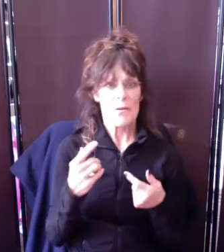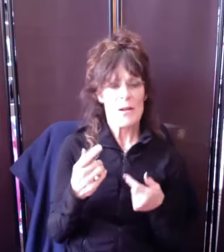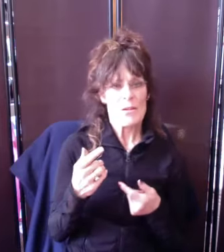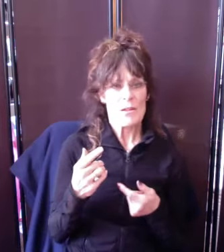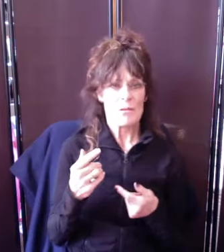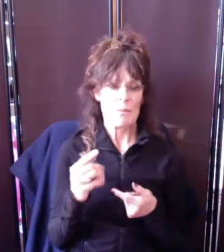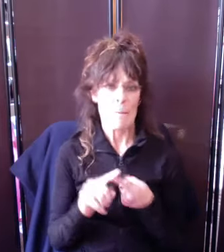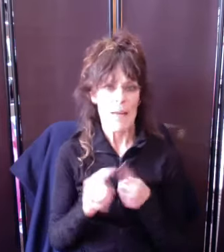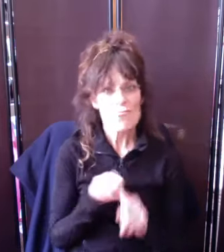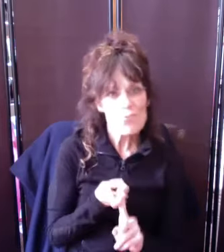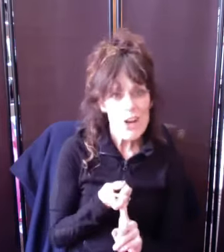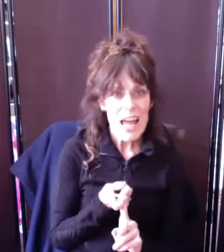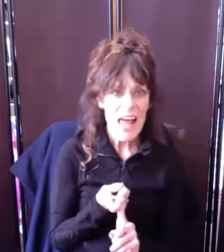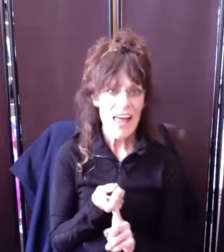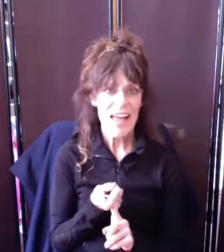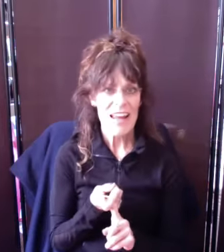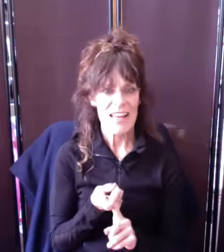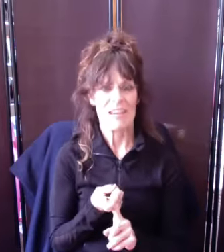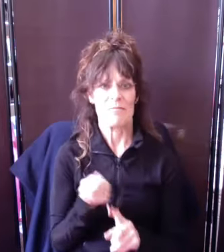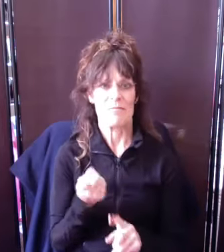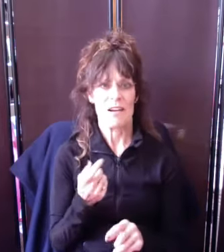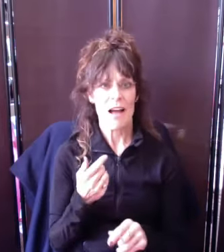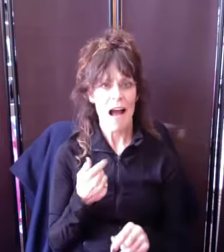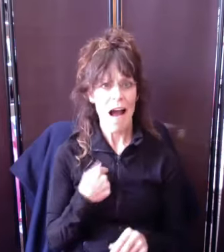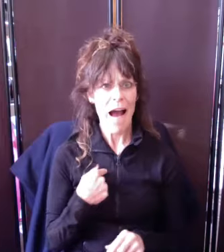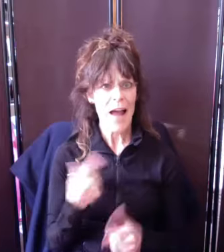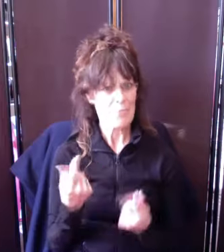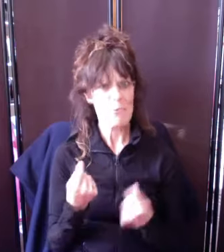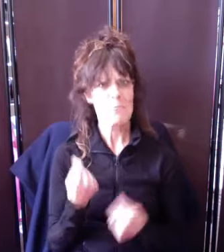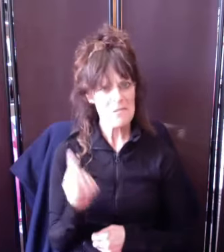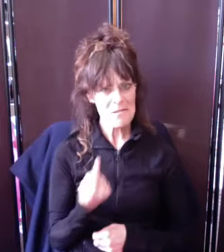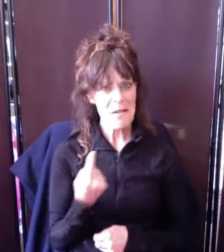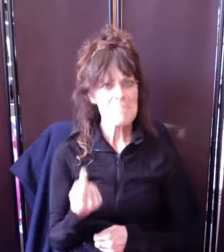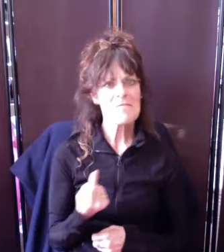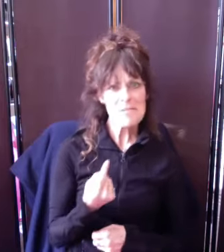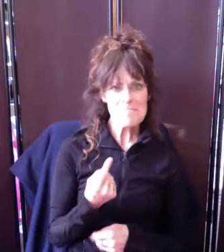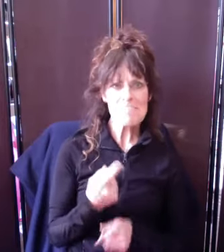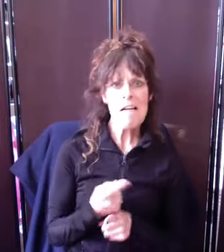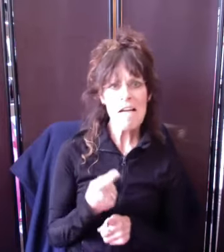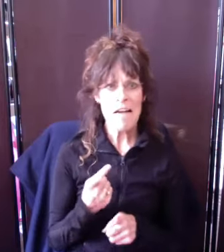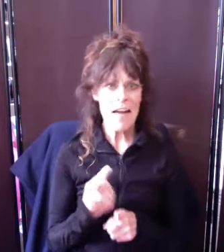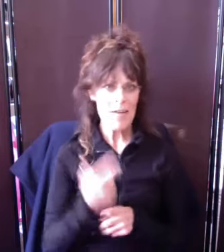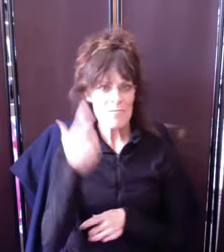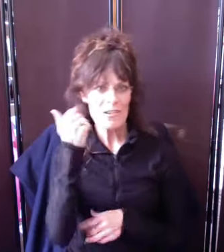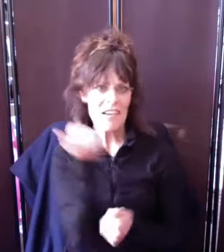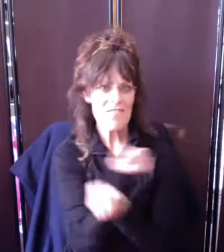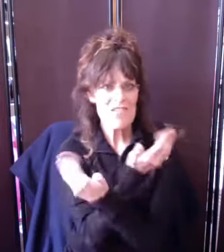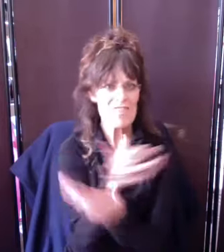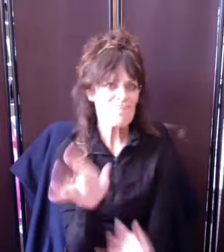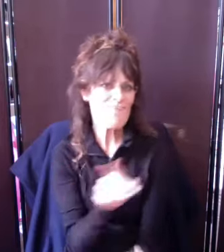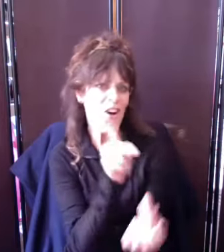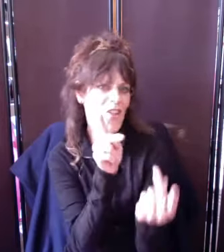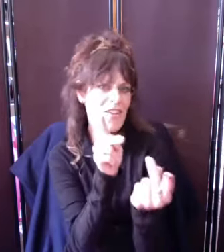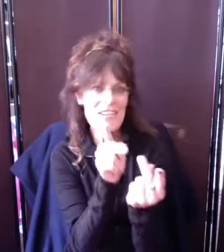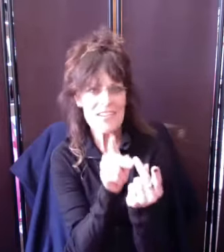look, clearly I'm doing something right because it's all just fallen into line, right? And I'm starting to believe